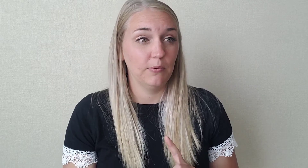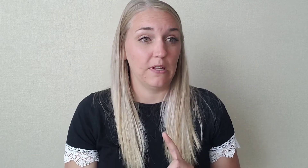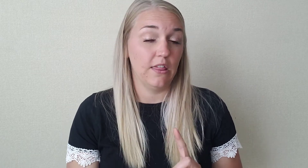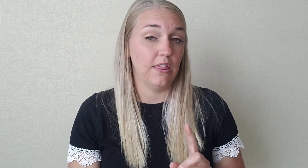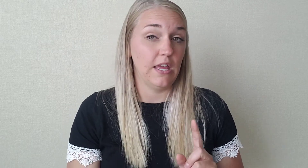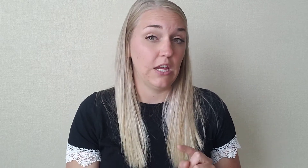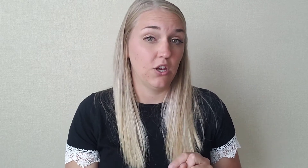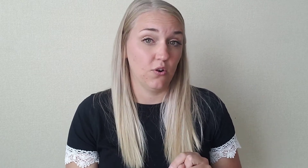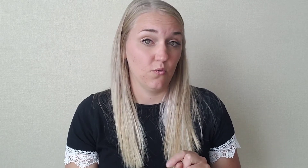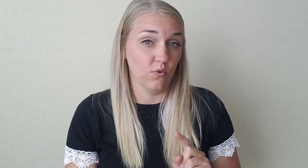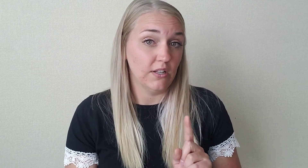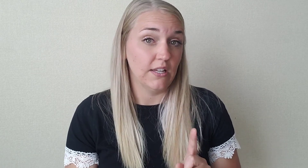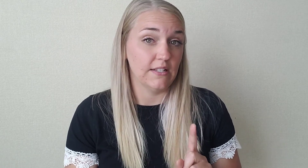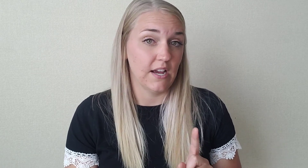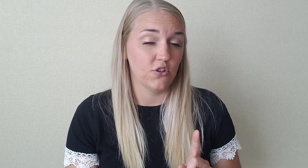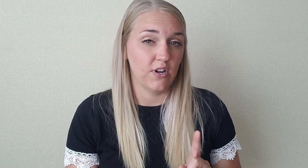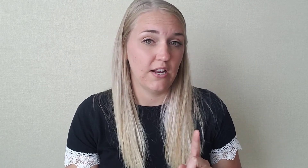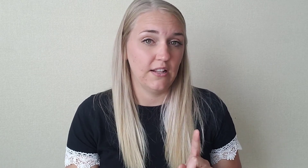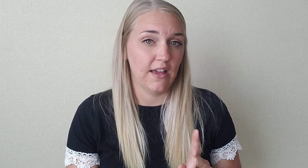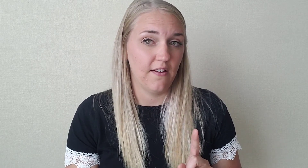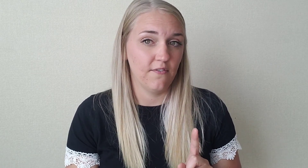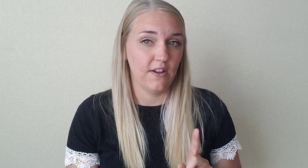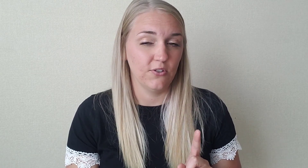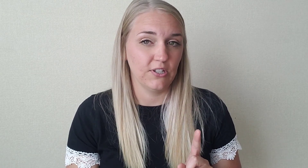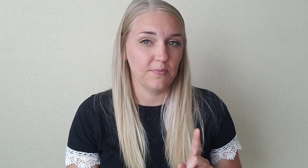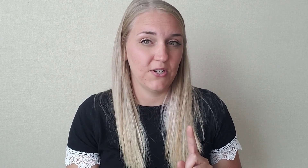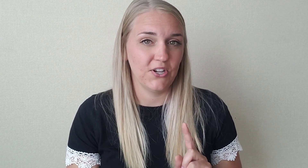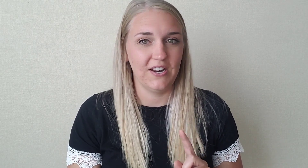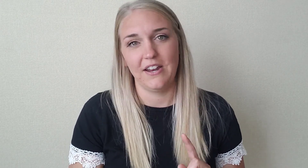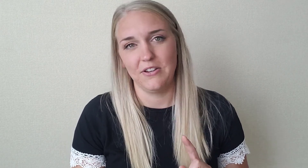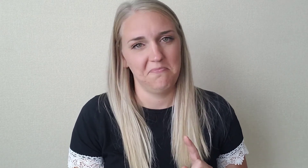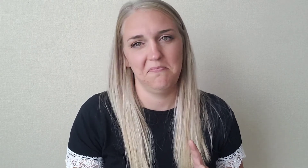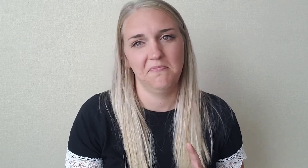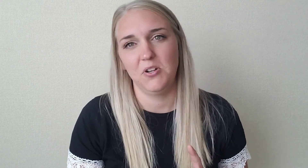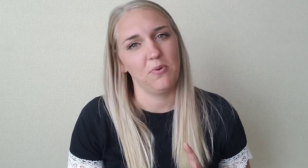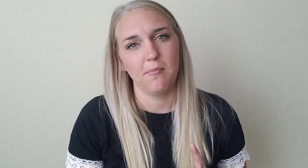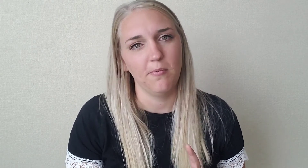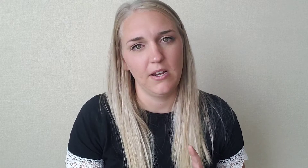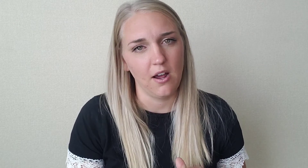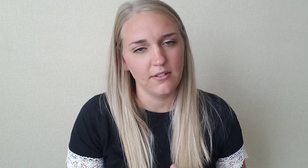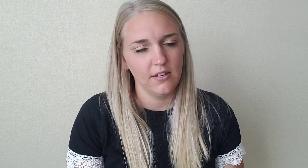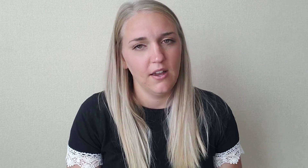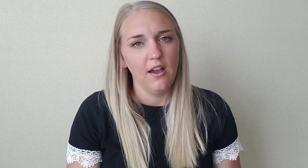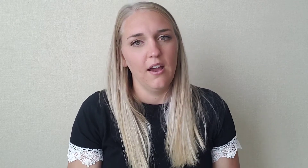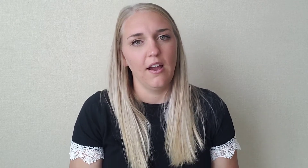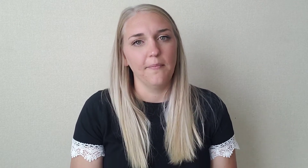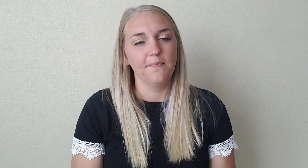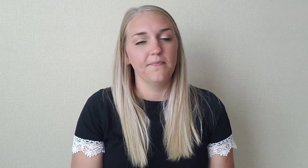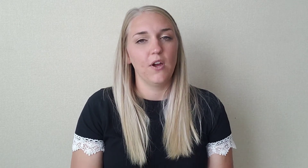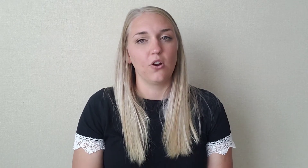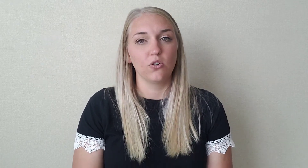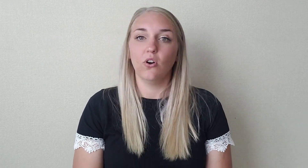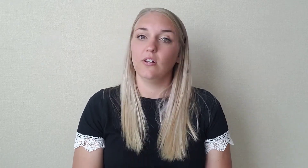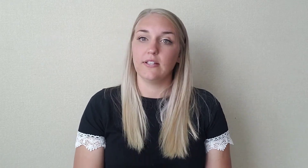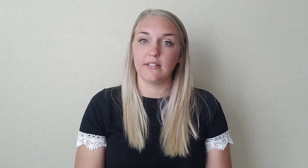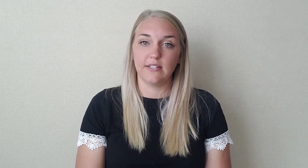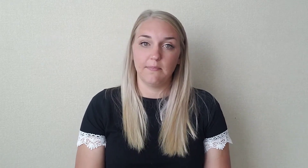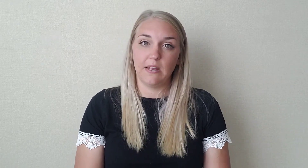probably think you're really exaggerating that facial expression, and you're probably not. Our goal is to someday be